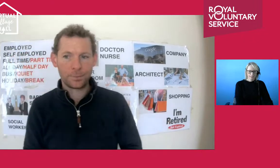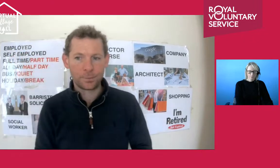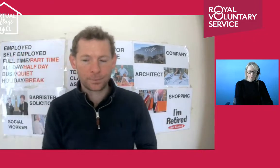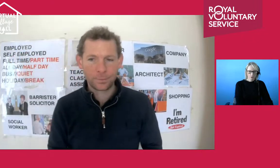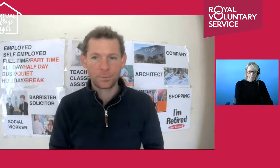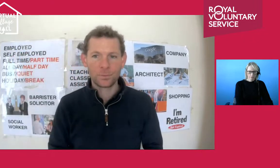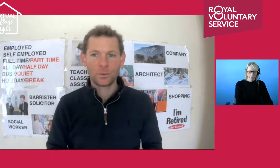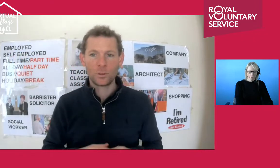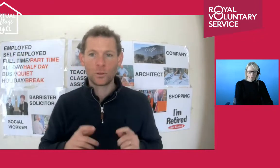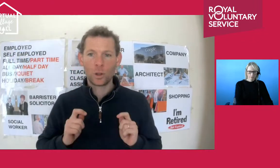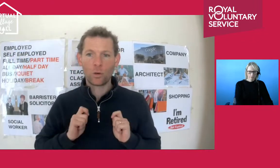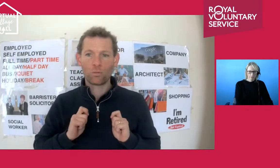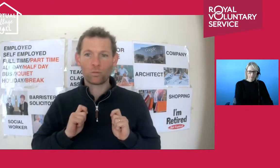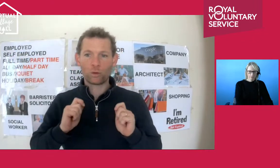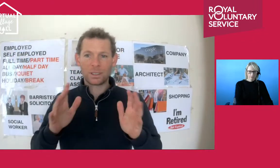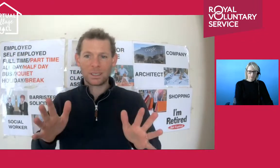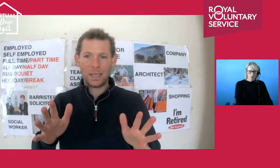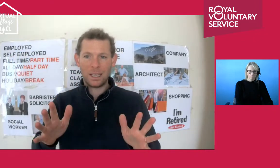And last one,